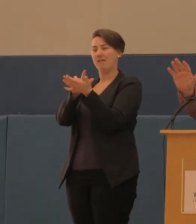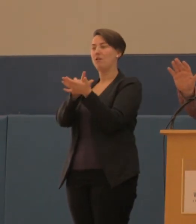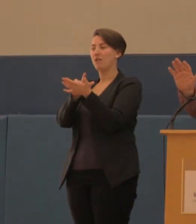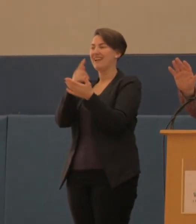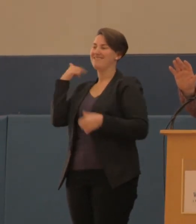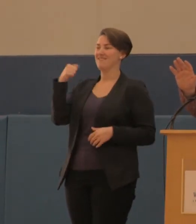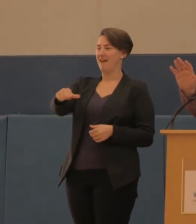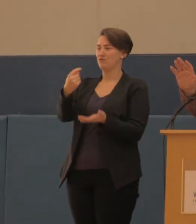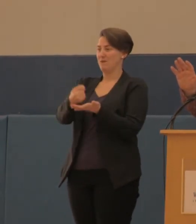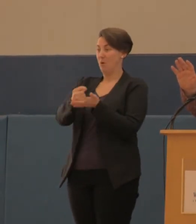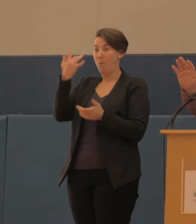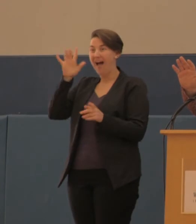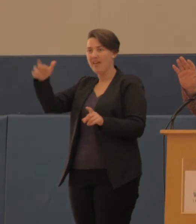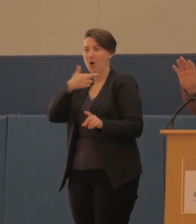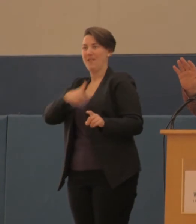beliefs.